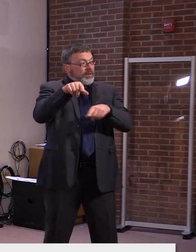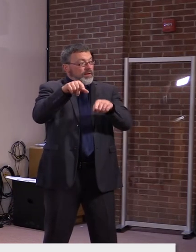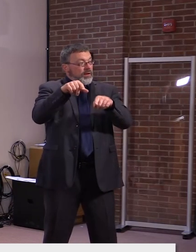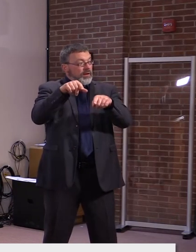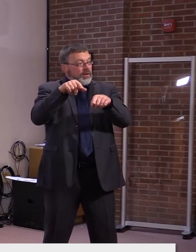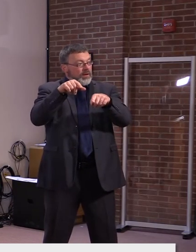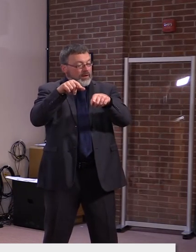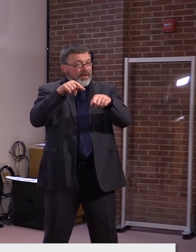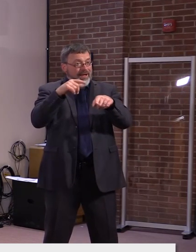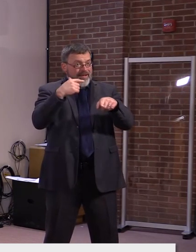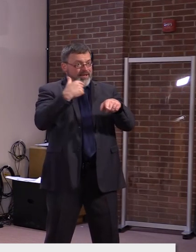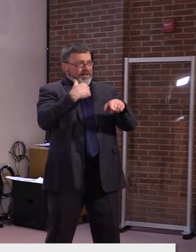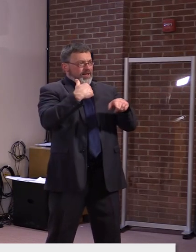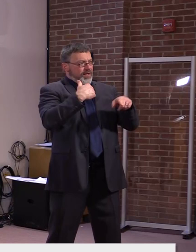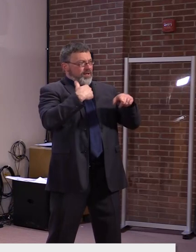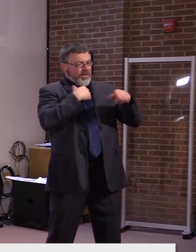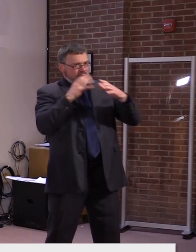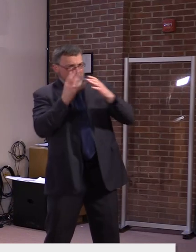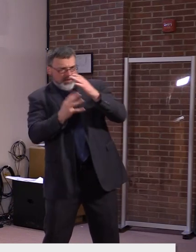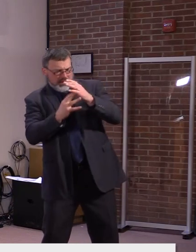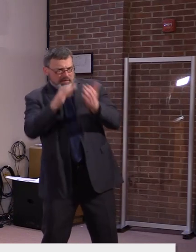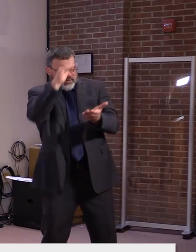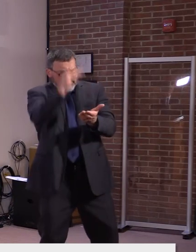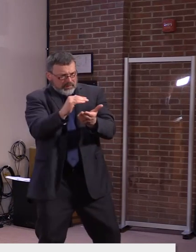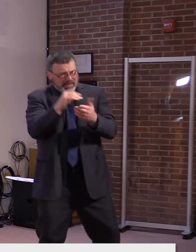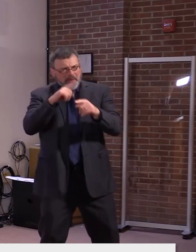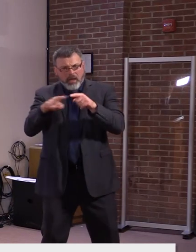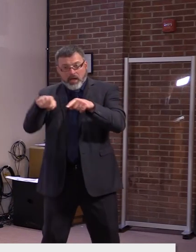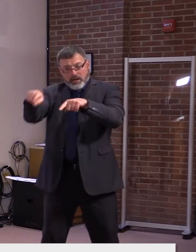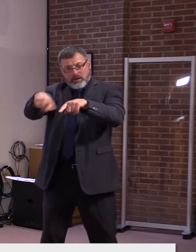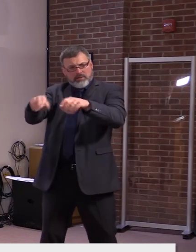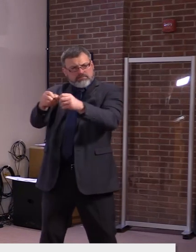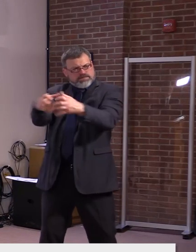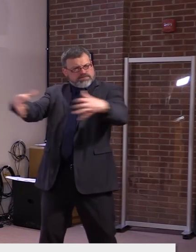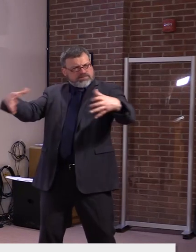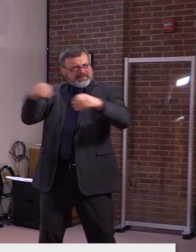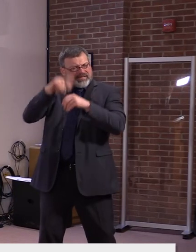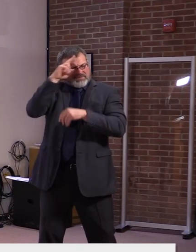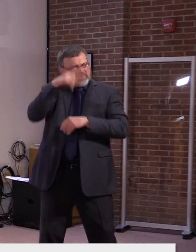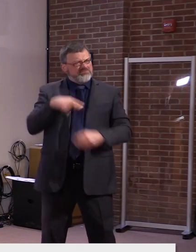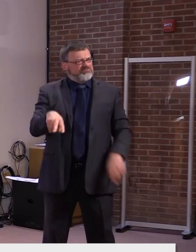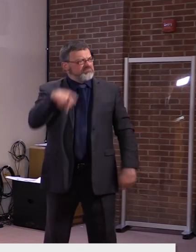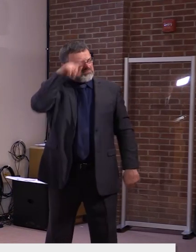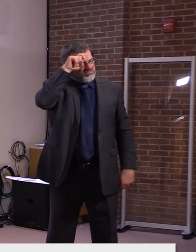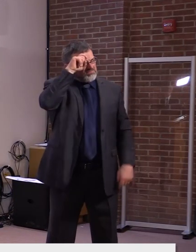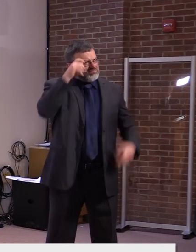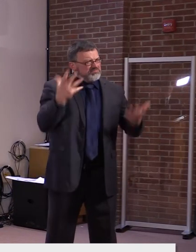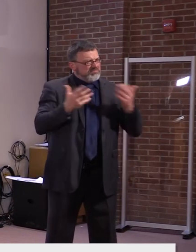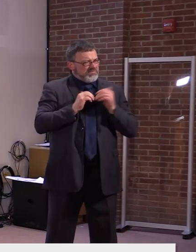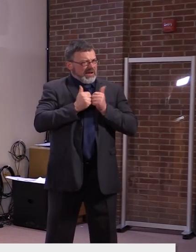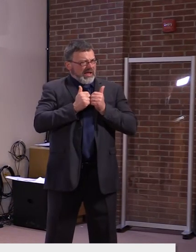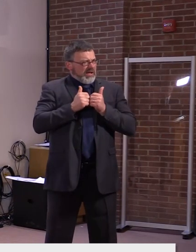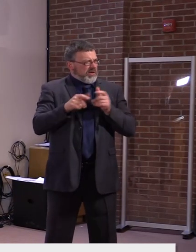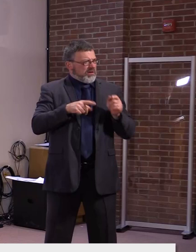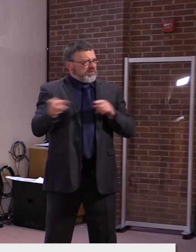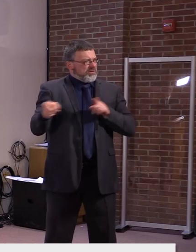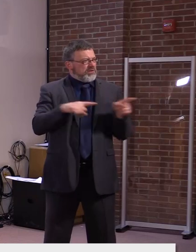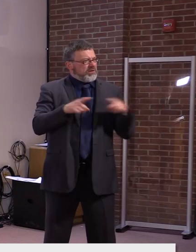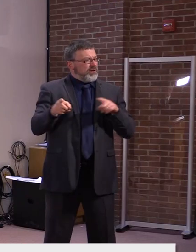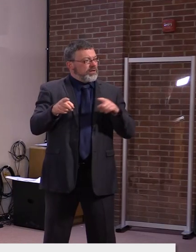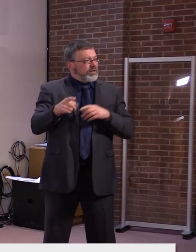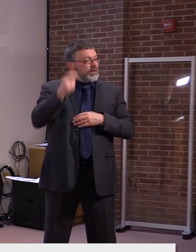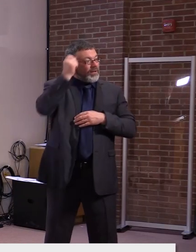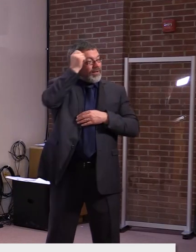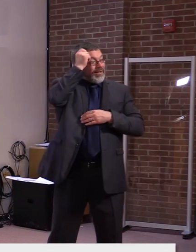continue to be elevated over the last week. Again, most of those people, 73%, are from those who are not